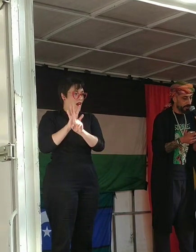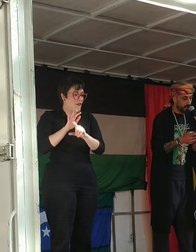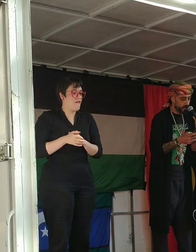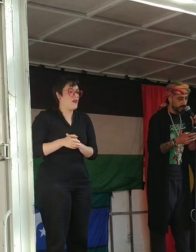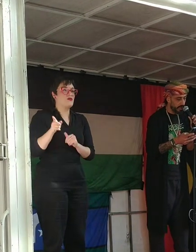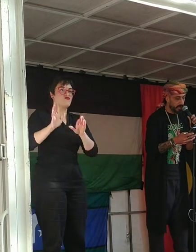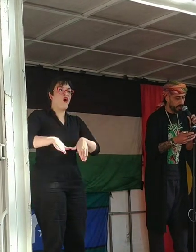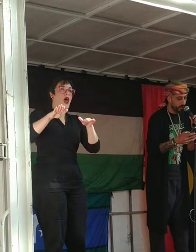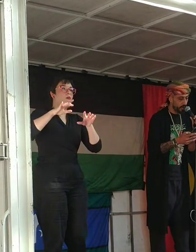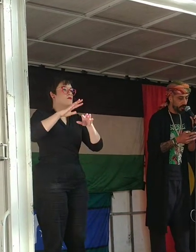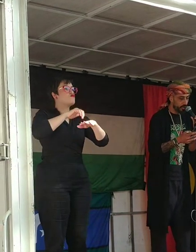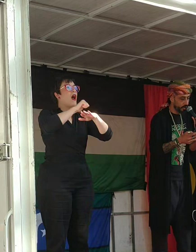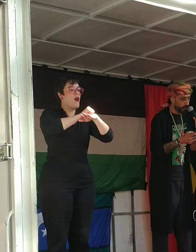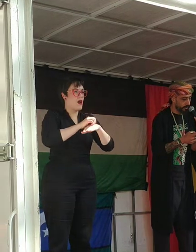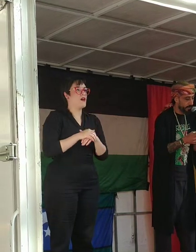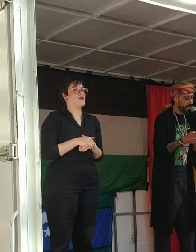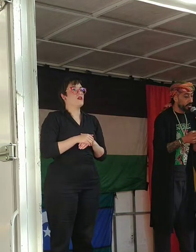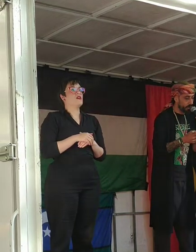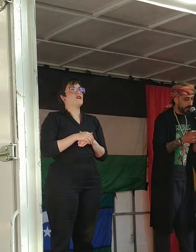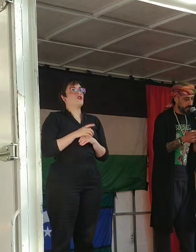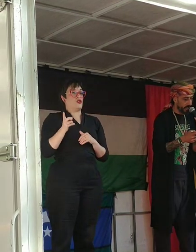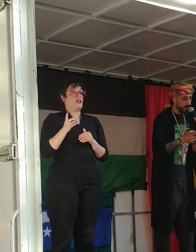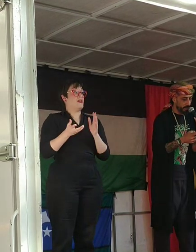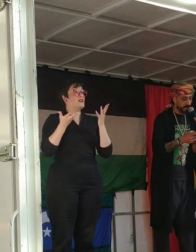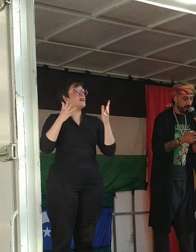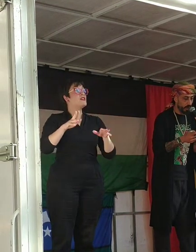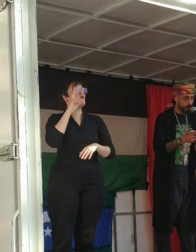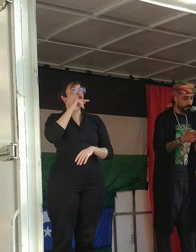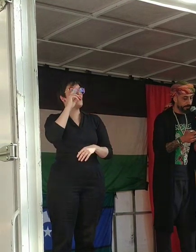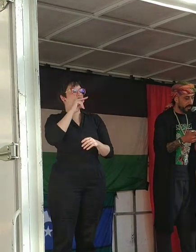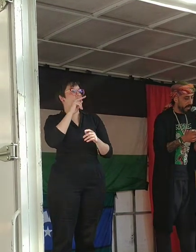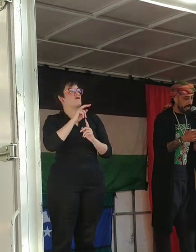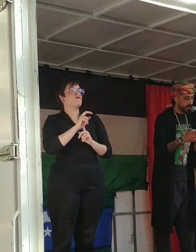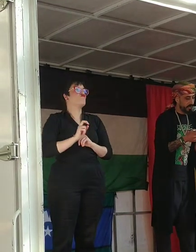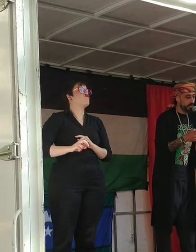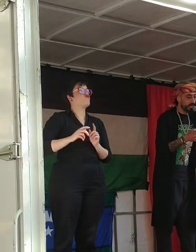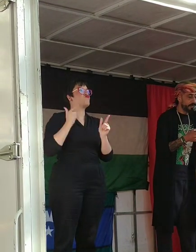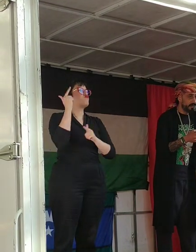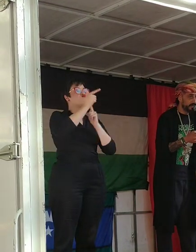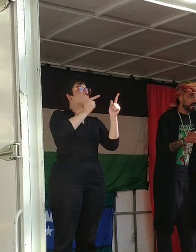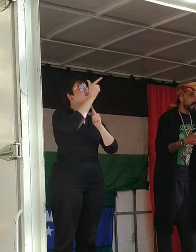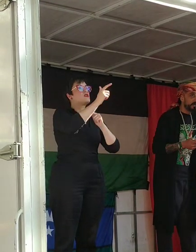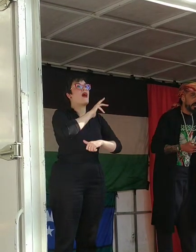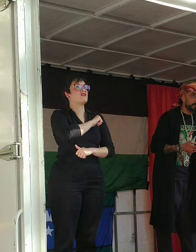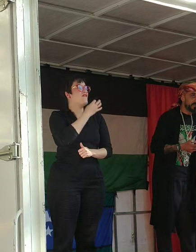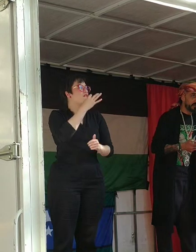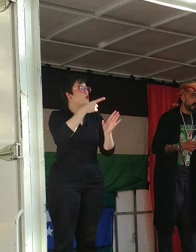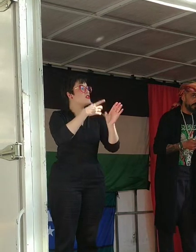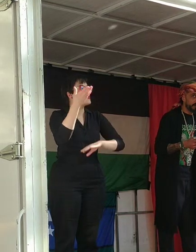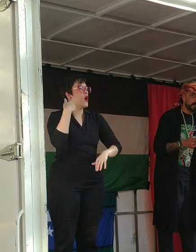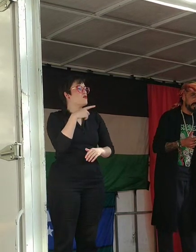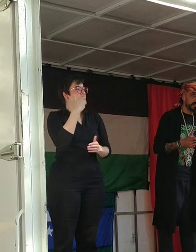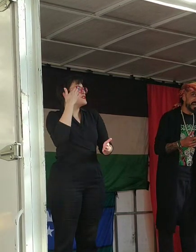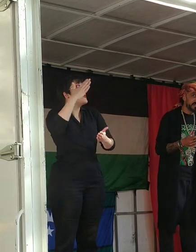grown up in Australia, and she went into youth trip to Palestine a couple of years ago, and she got to experience the